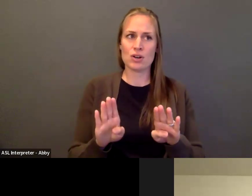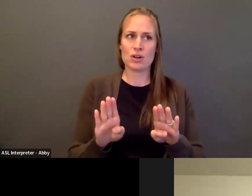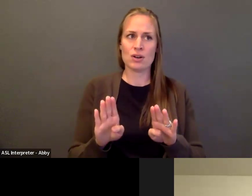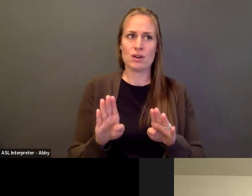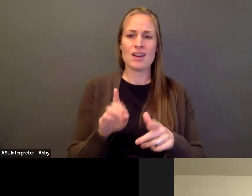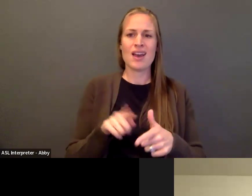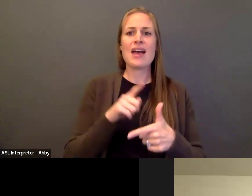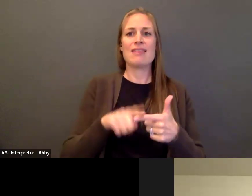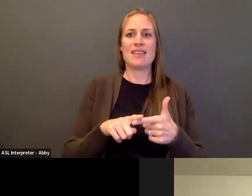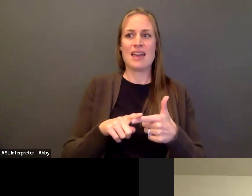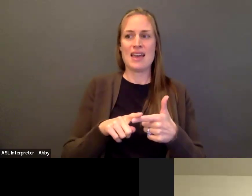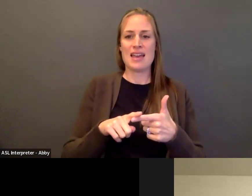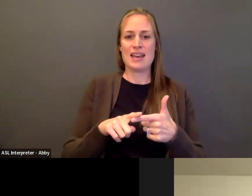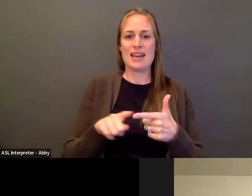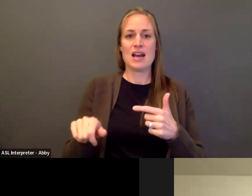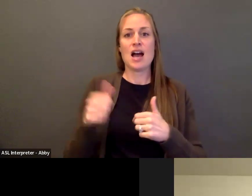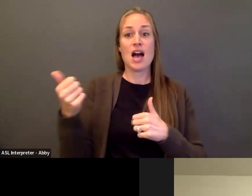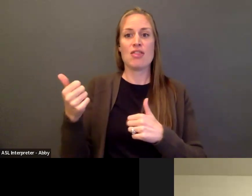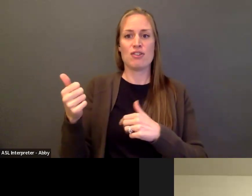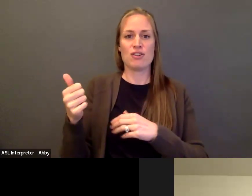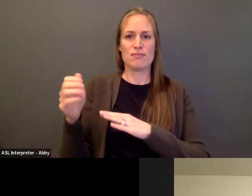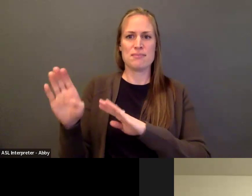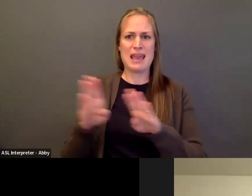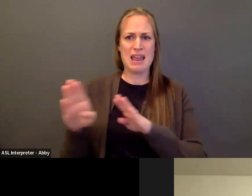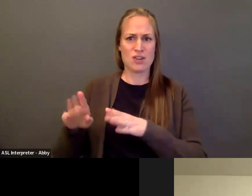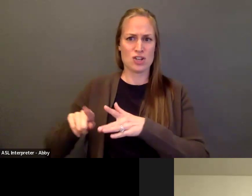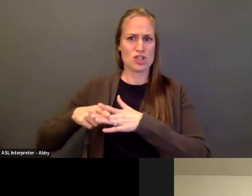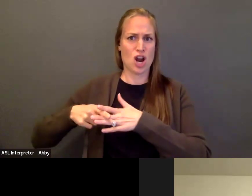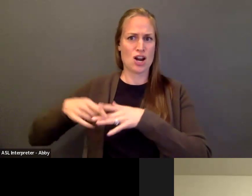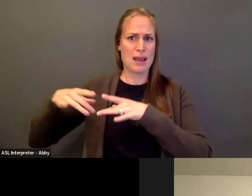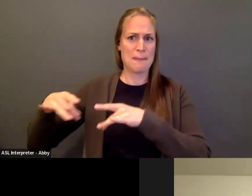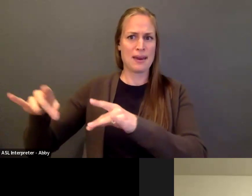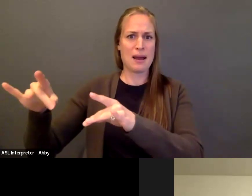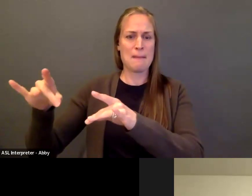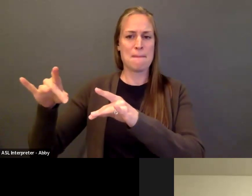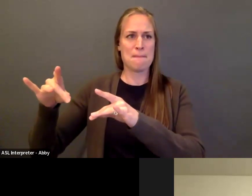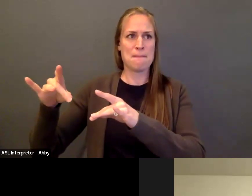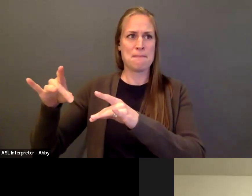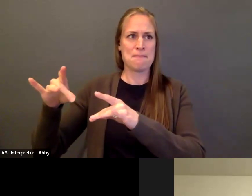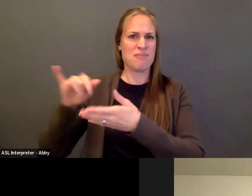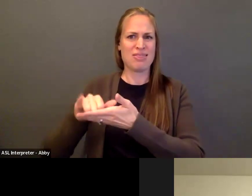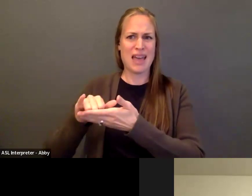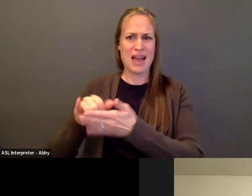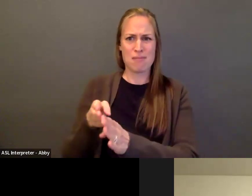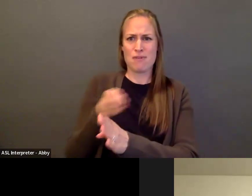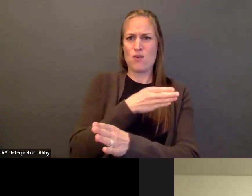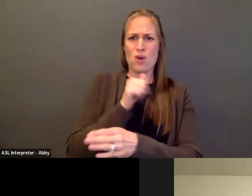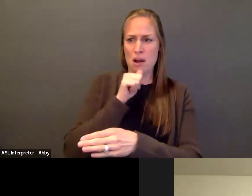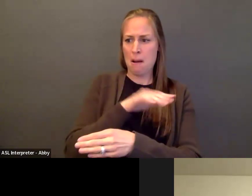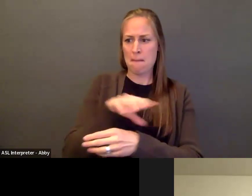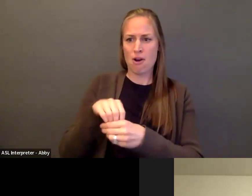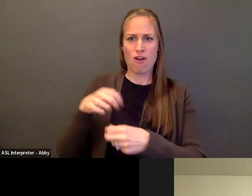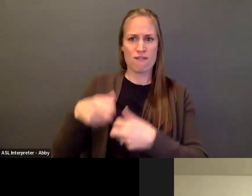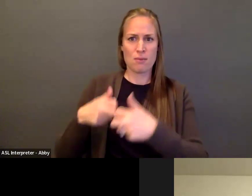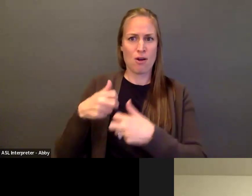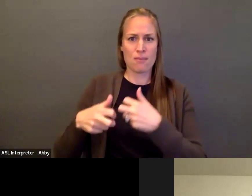behaviors that was picking up that wasn't even a part of the problem when he first got admitted into